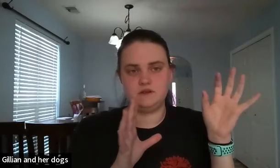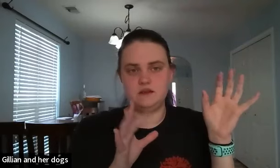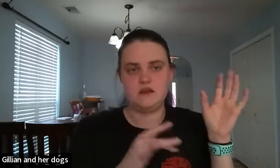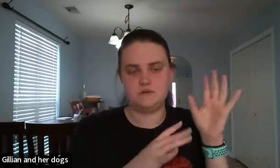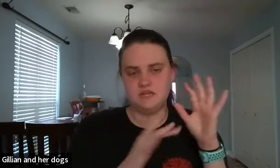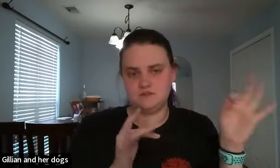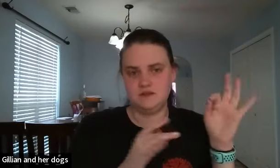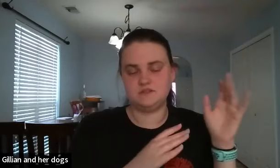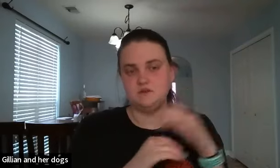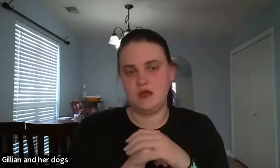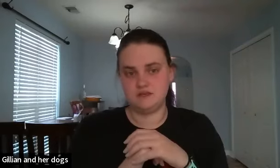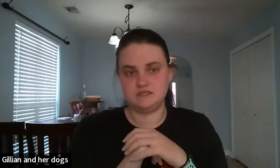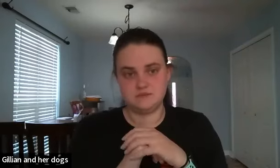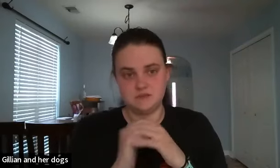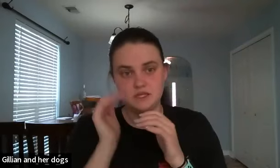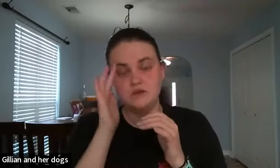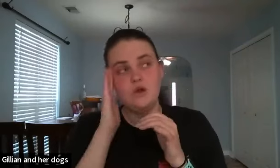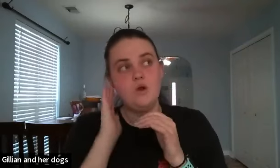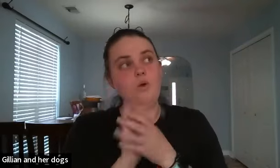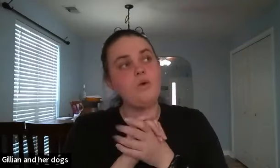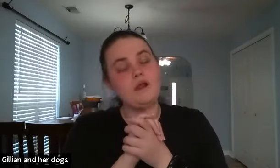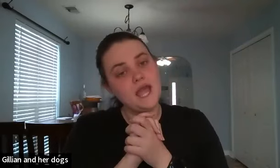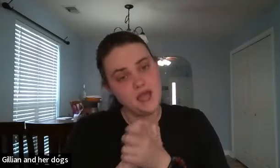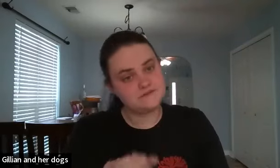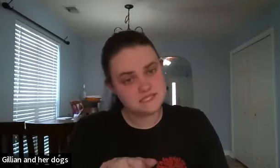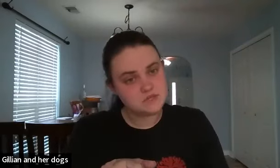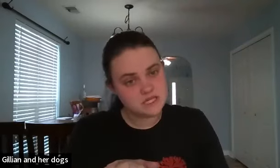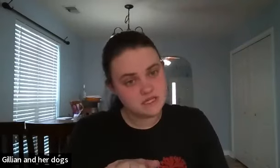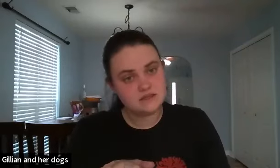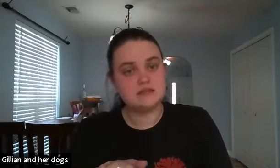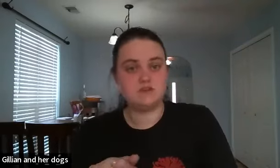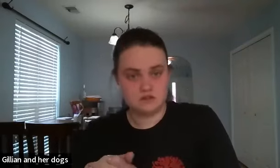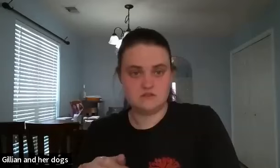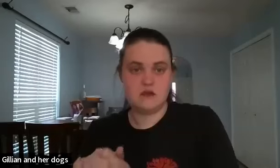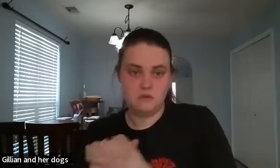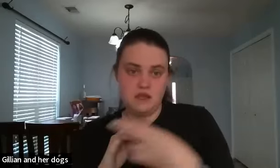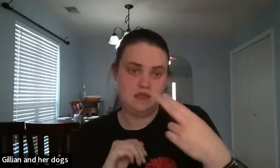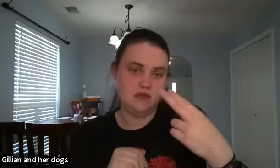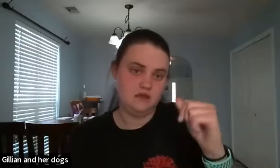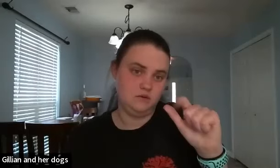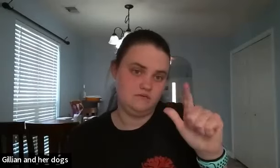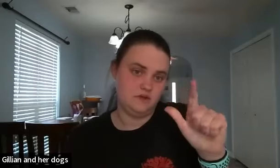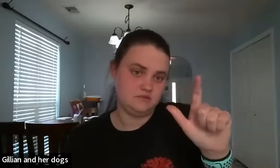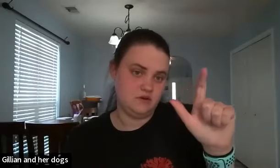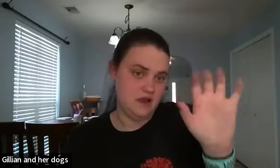different types of family. So having a step sibling or a half sibling is also that way. You would fingerspell